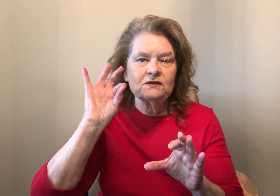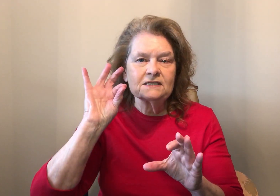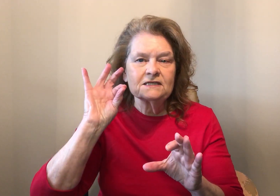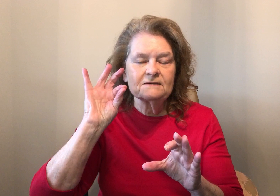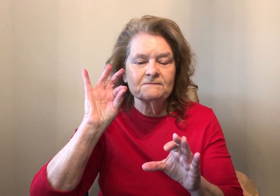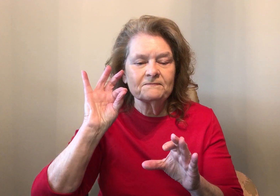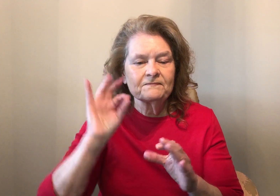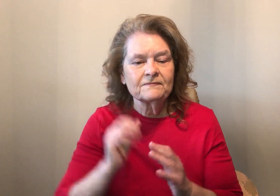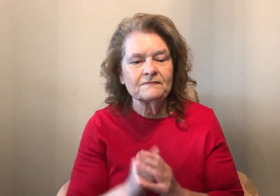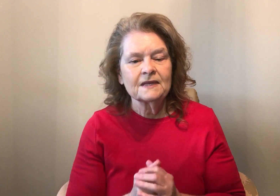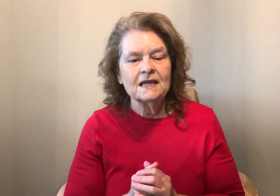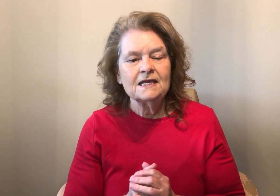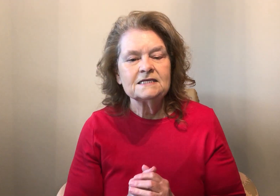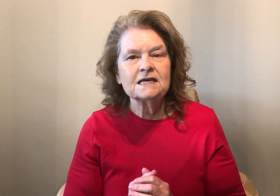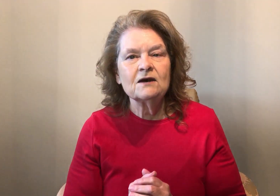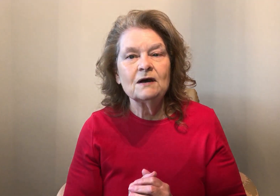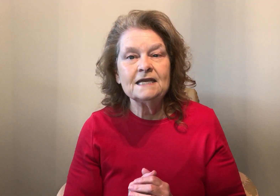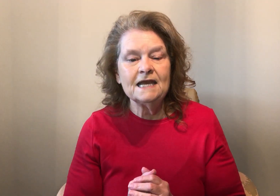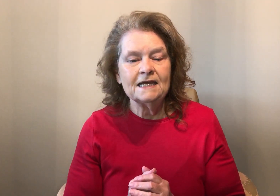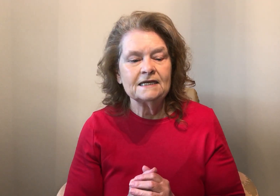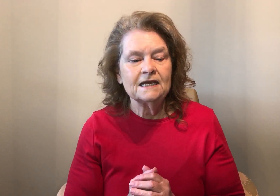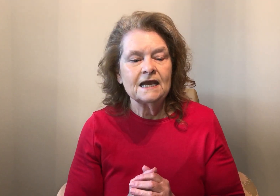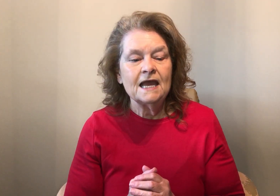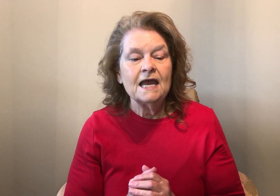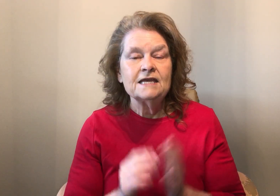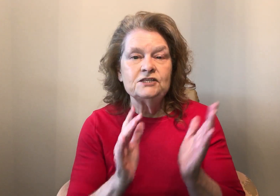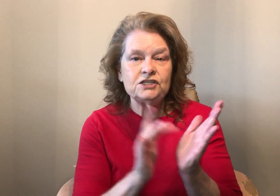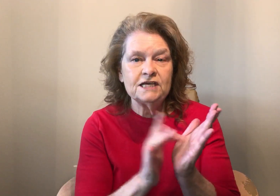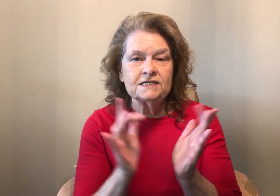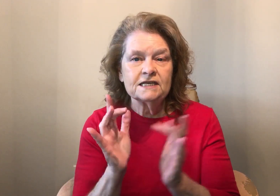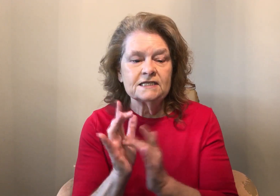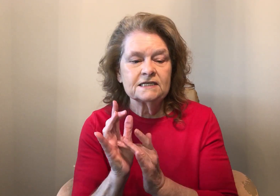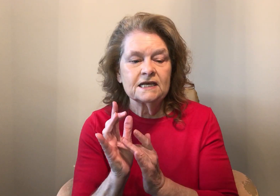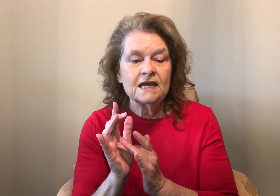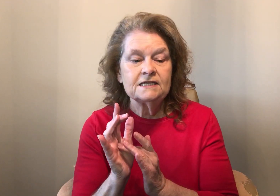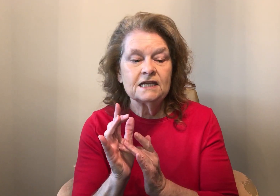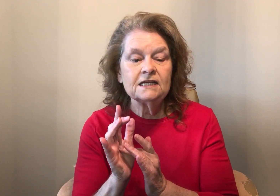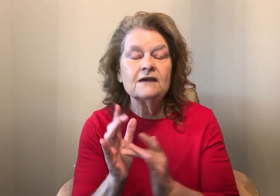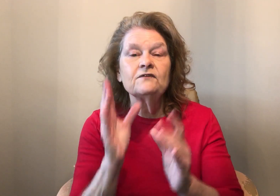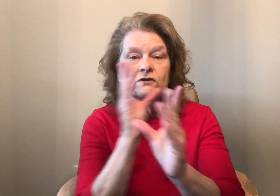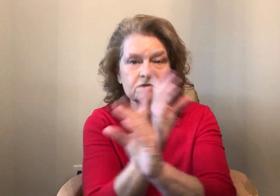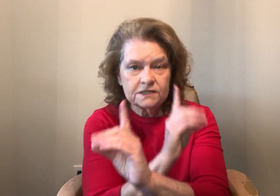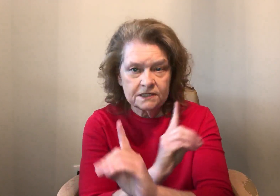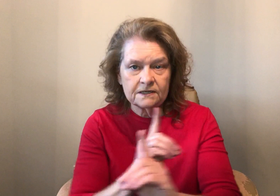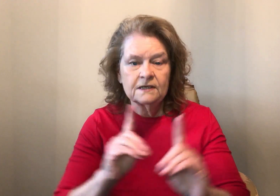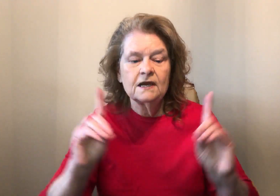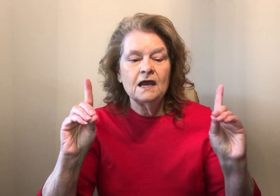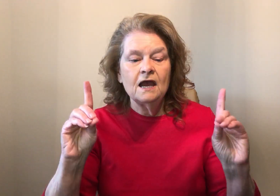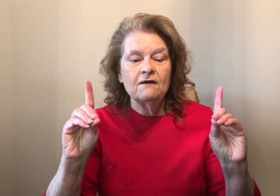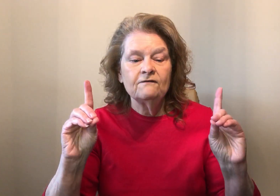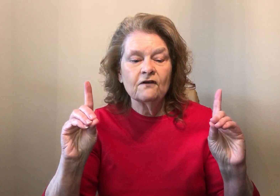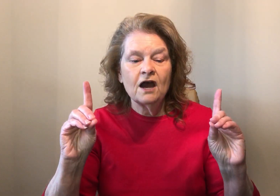spirits. So again, Jesus delivers